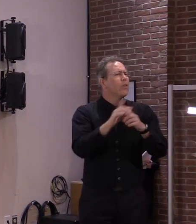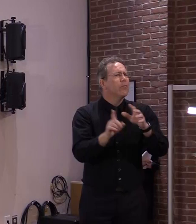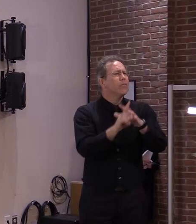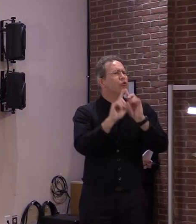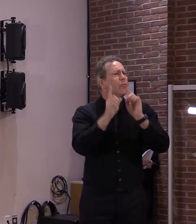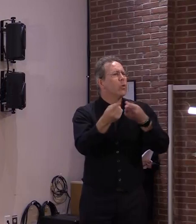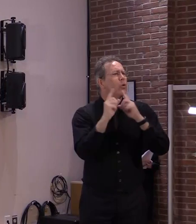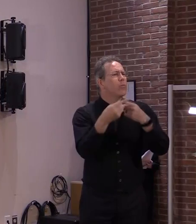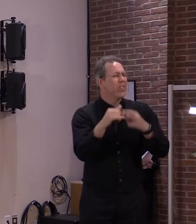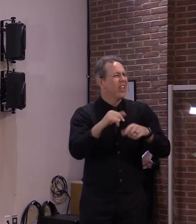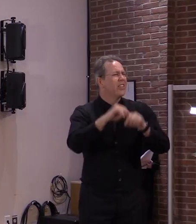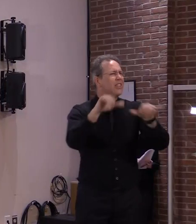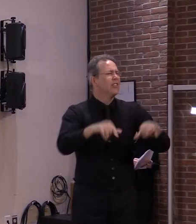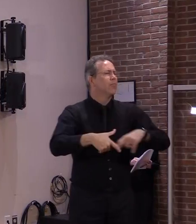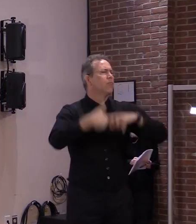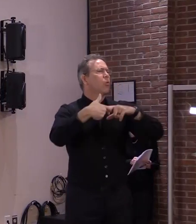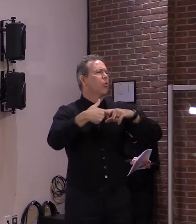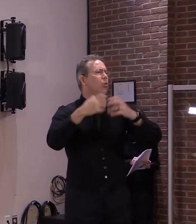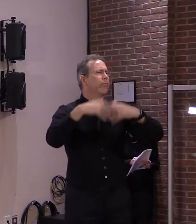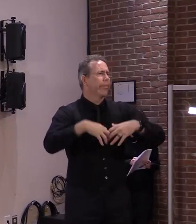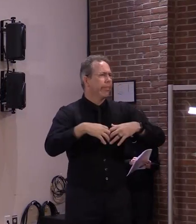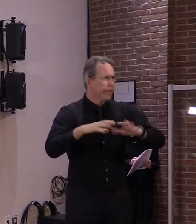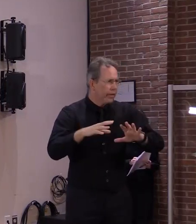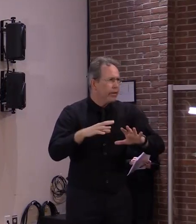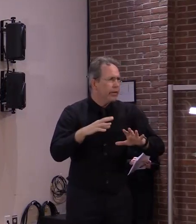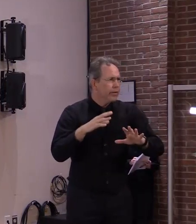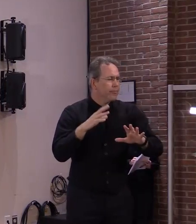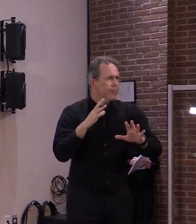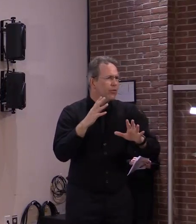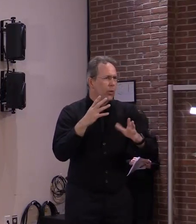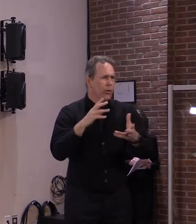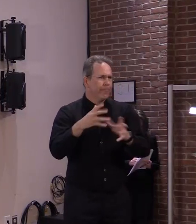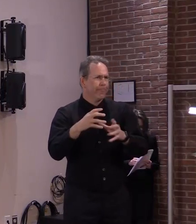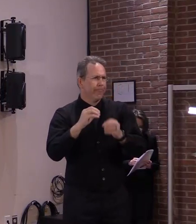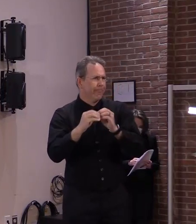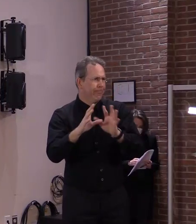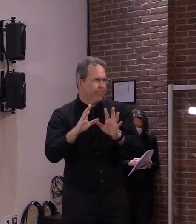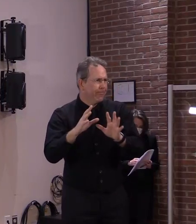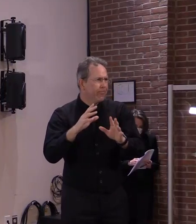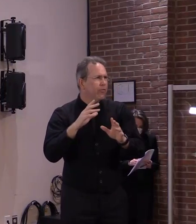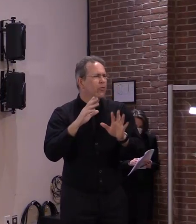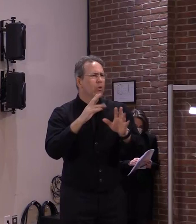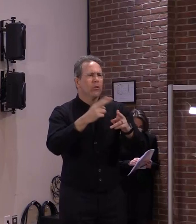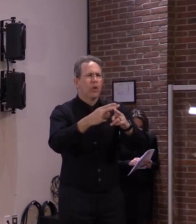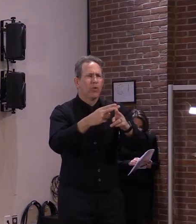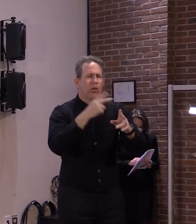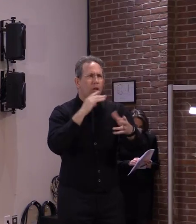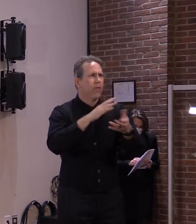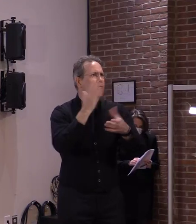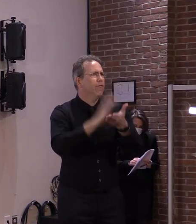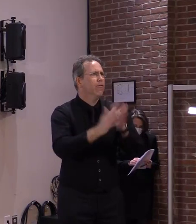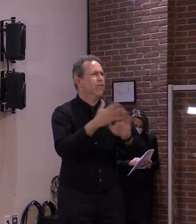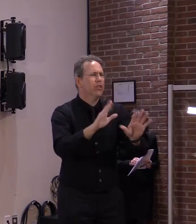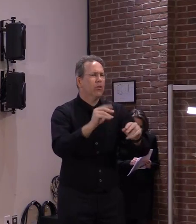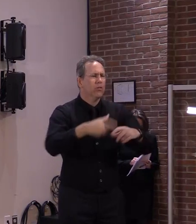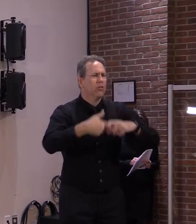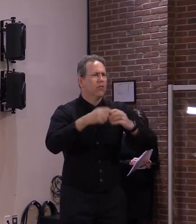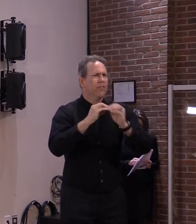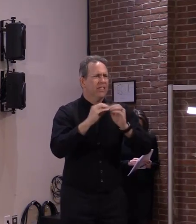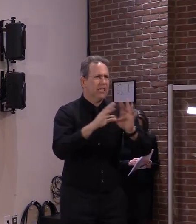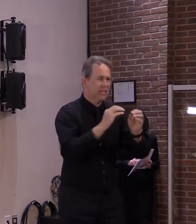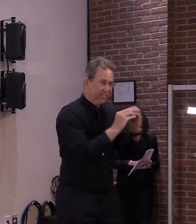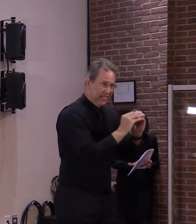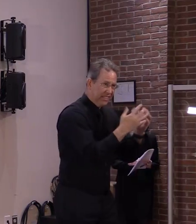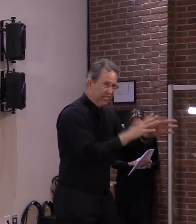this second. This will temporarily impact our ability to report cases. This means the